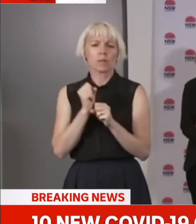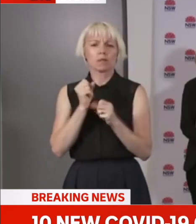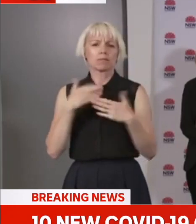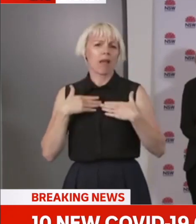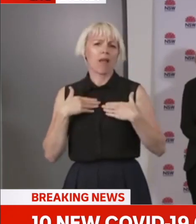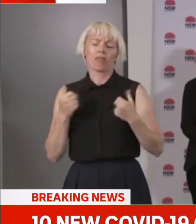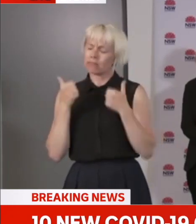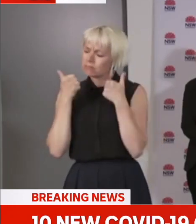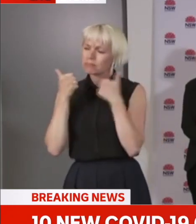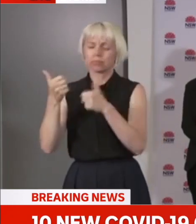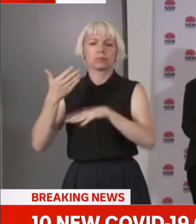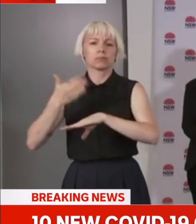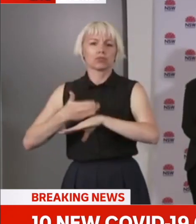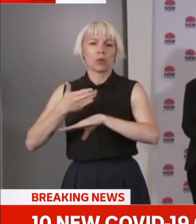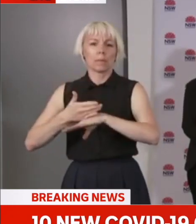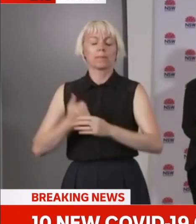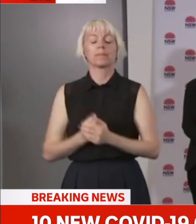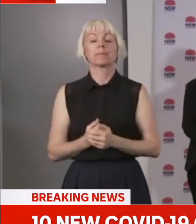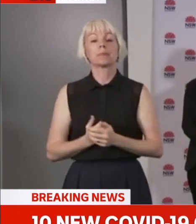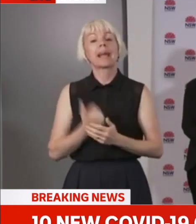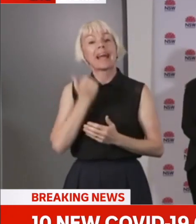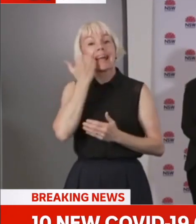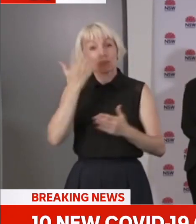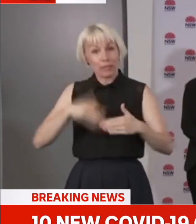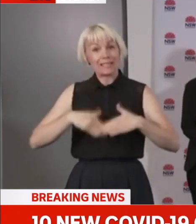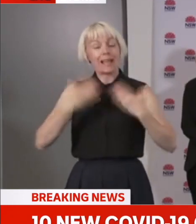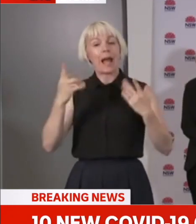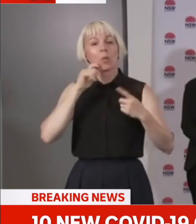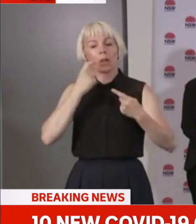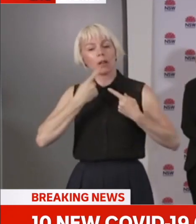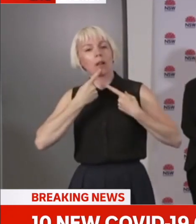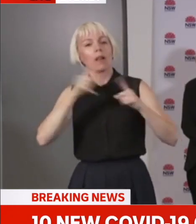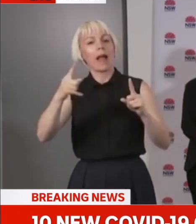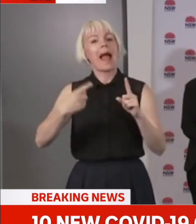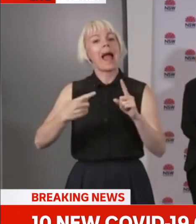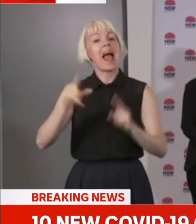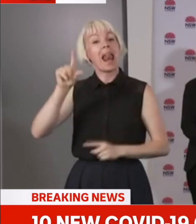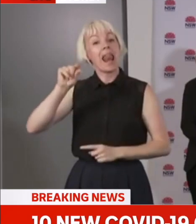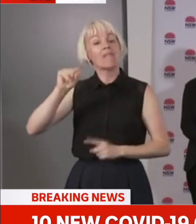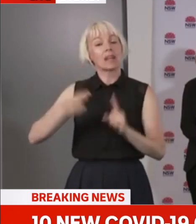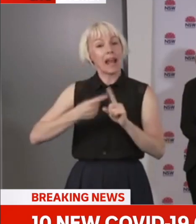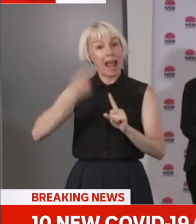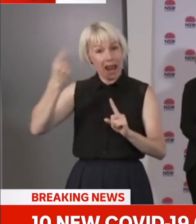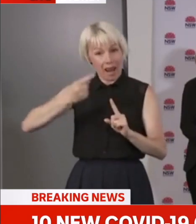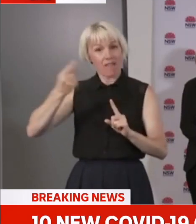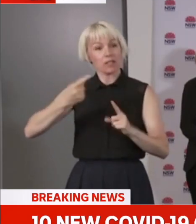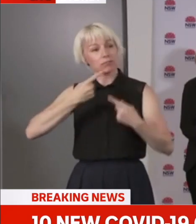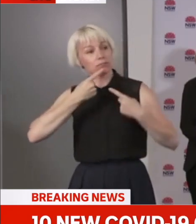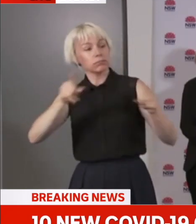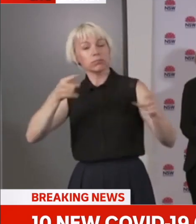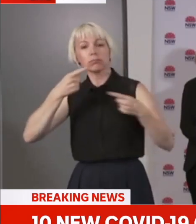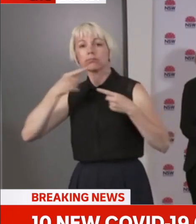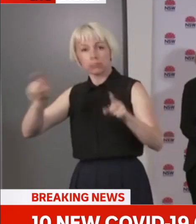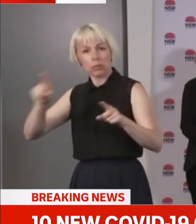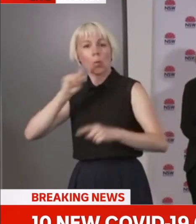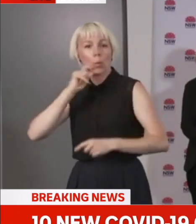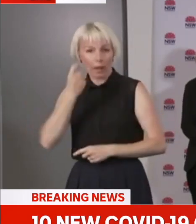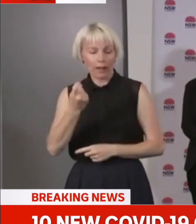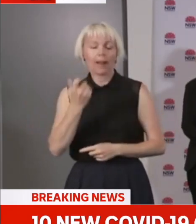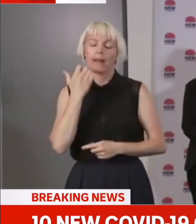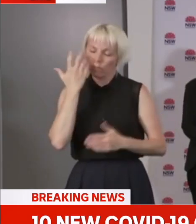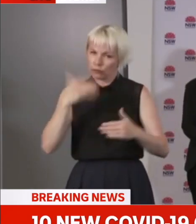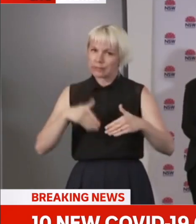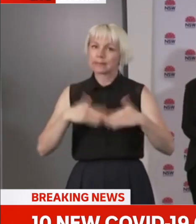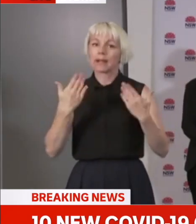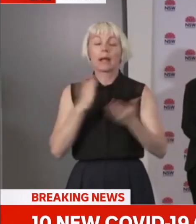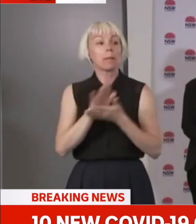be providing one daily update at 11 a.m. on the numbers to make sure that everybody is clear on what's going on. So can I stress, everybody